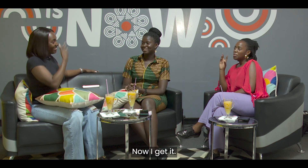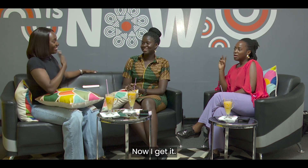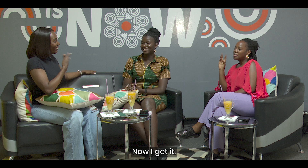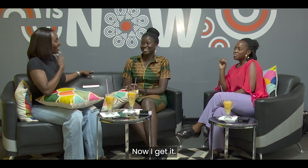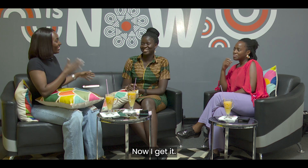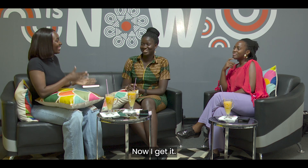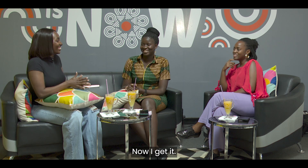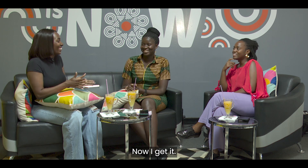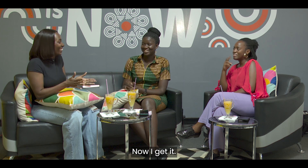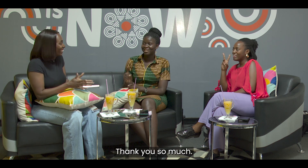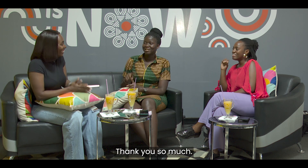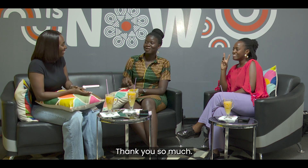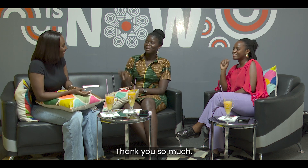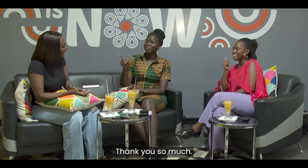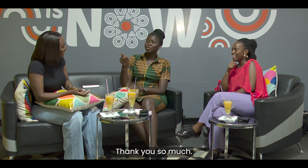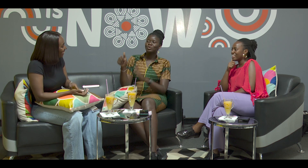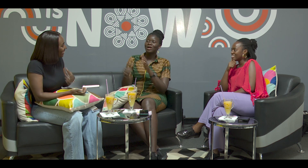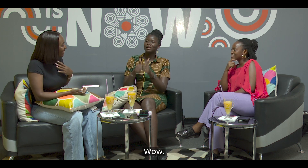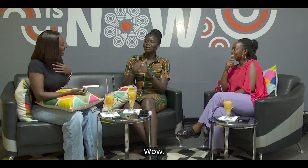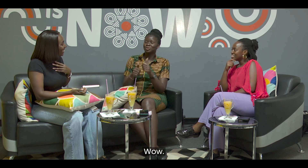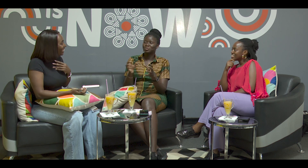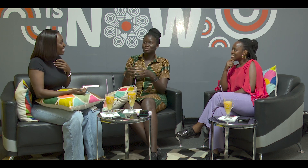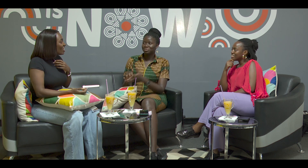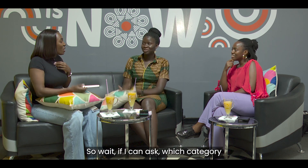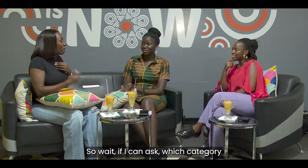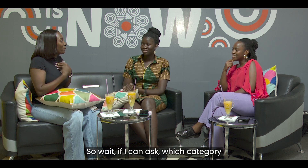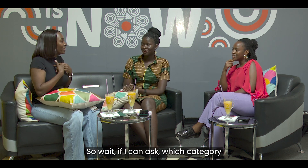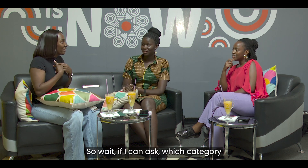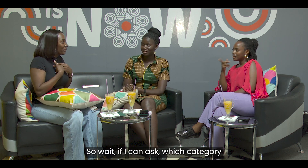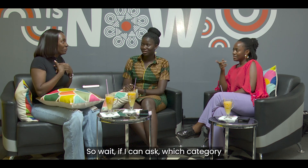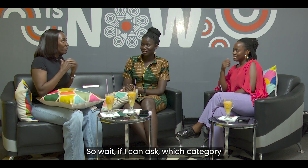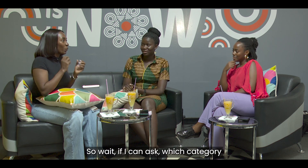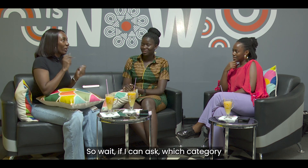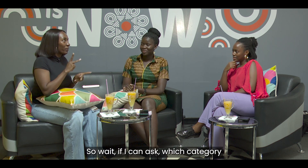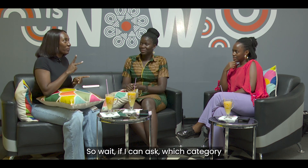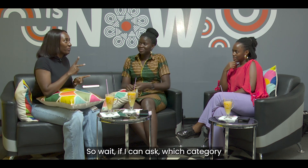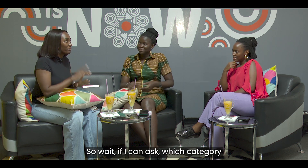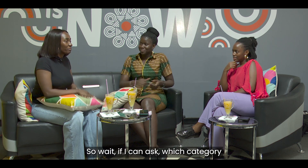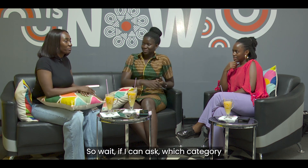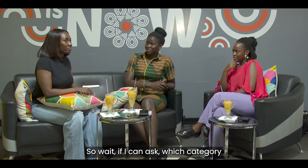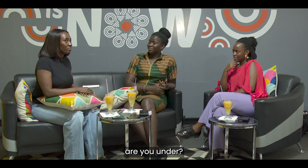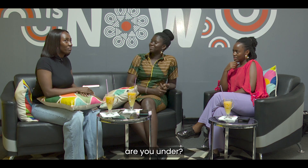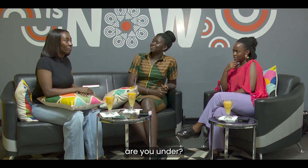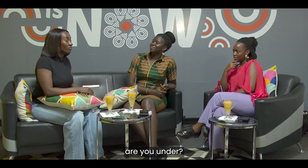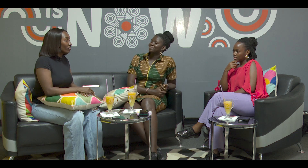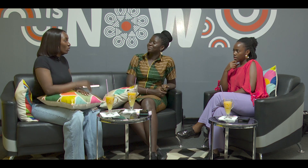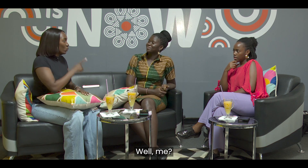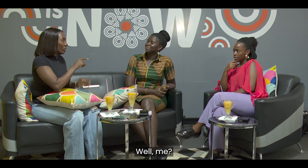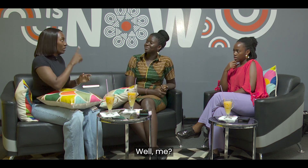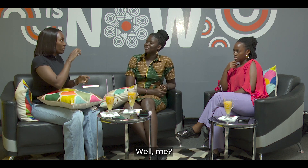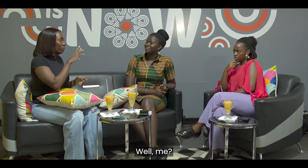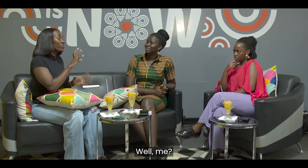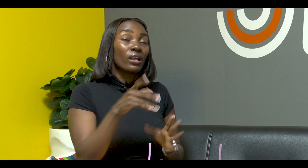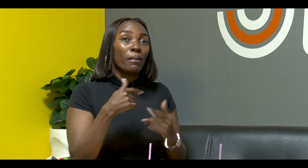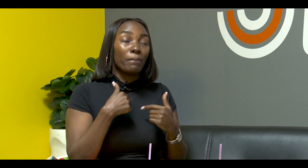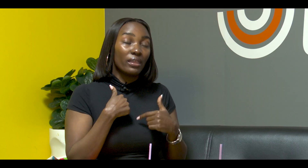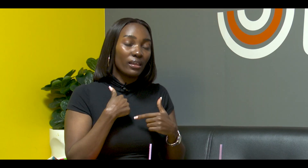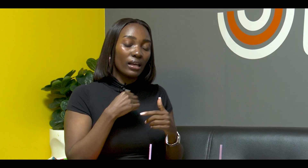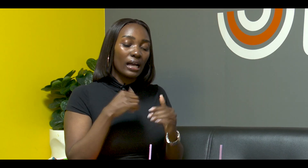it. Thank you so much, Hugh. Wow. So, well, if I can ask, which category are you under? Well, me,